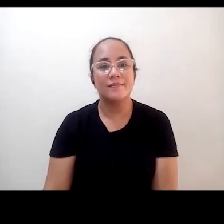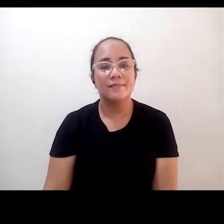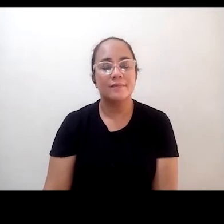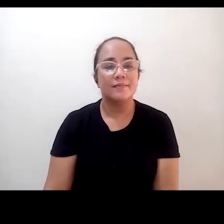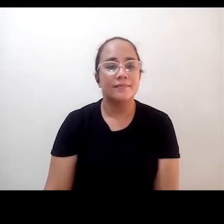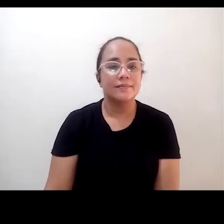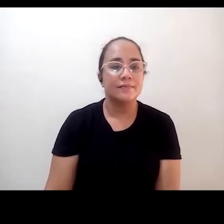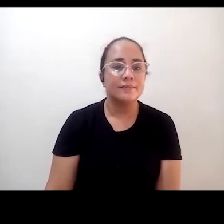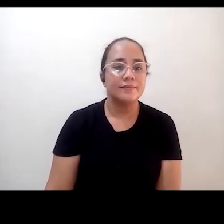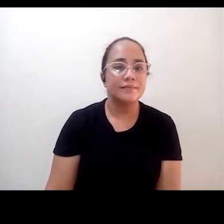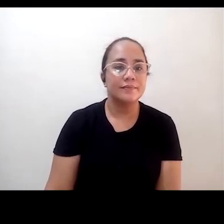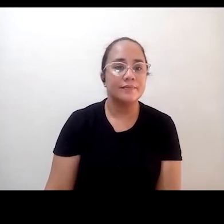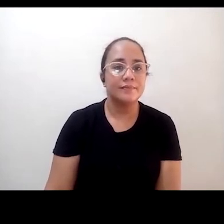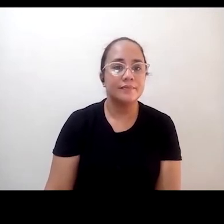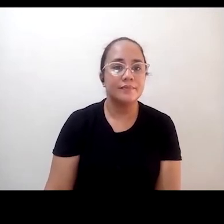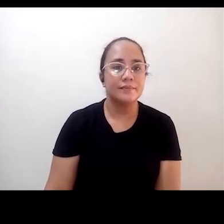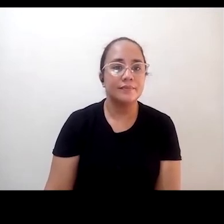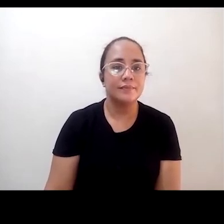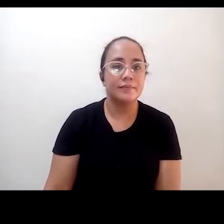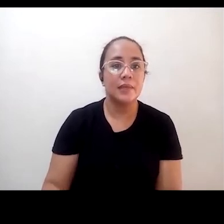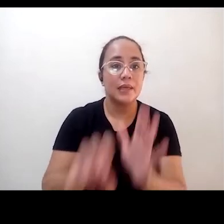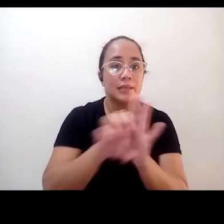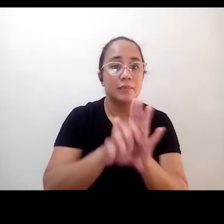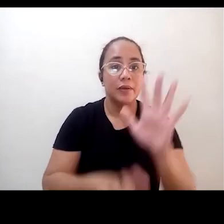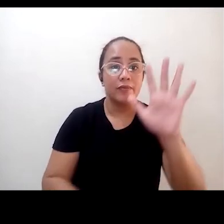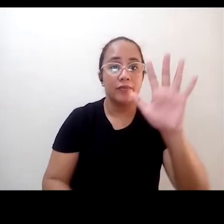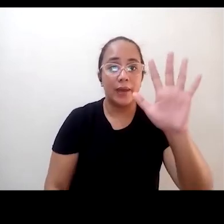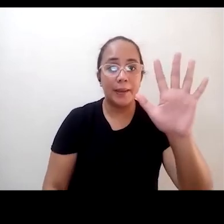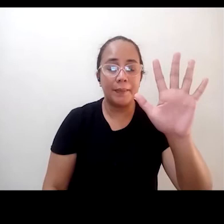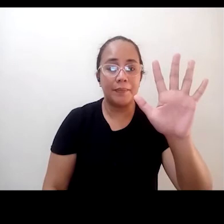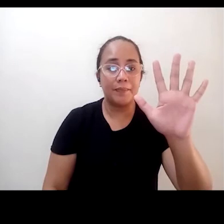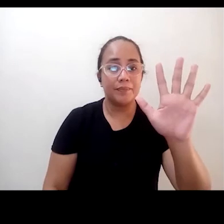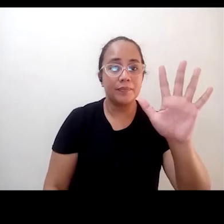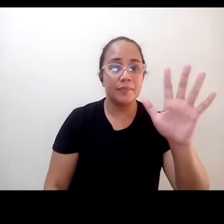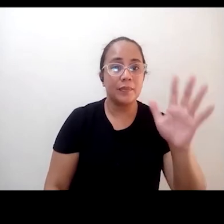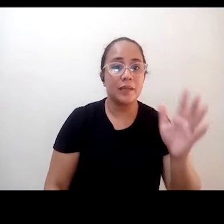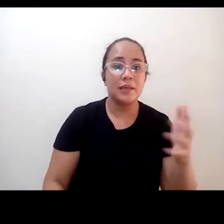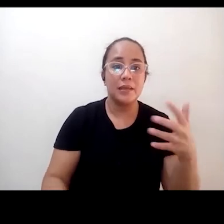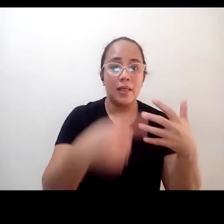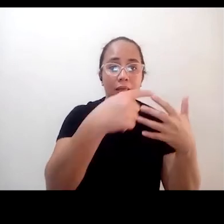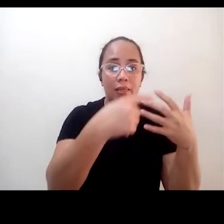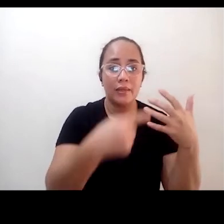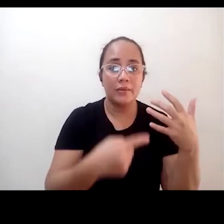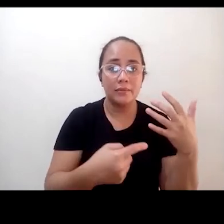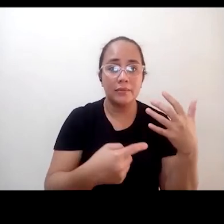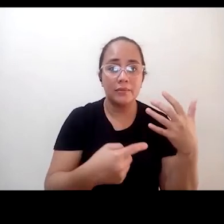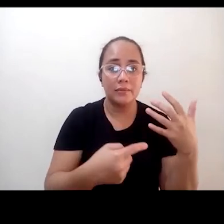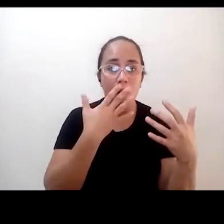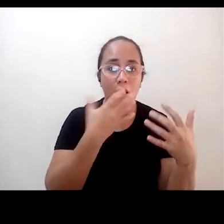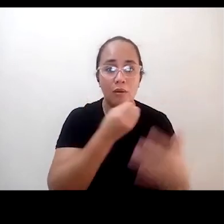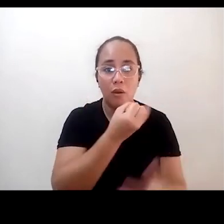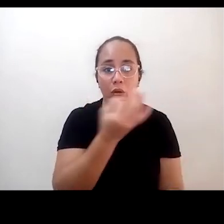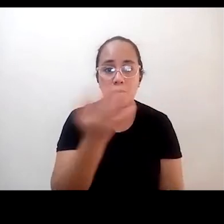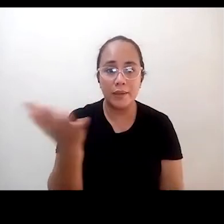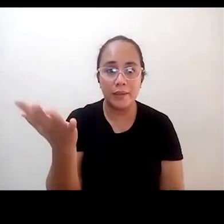So example 5 is these colors, how many? Example 6,